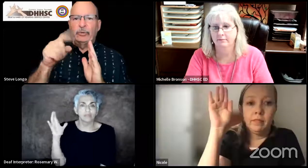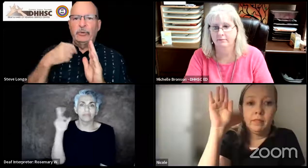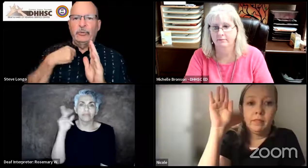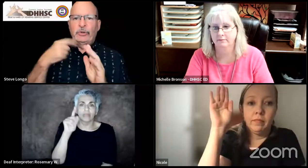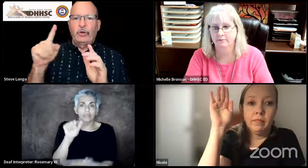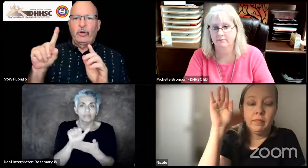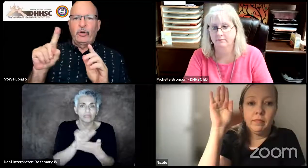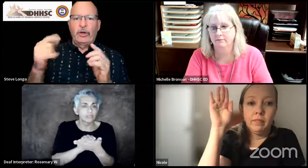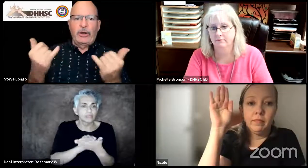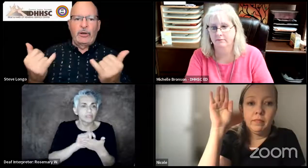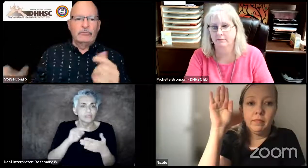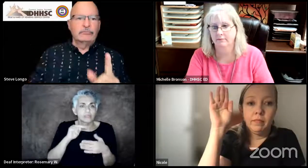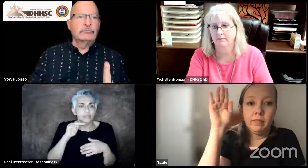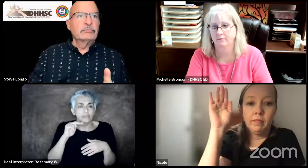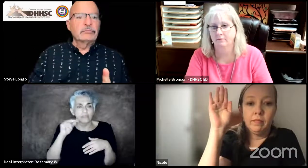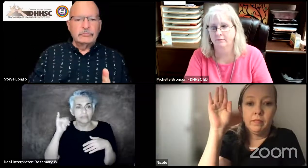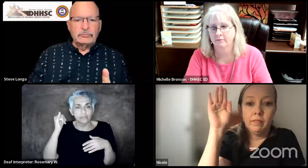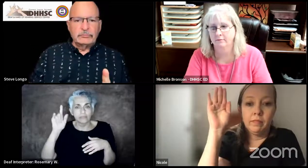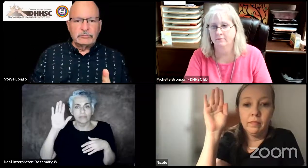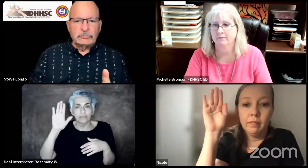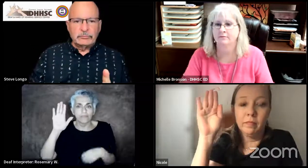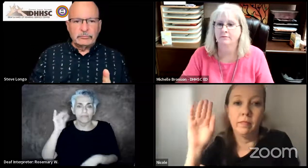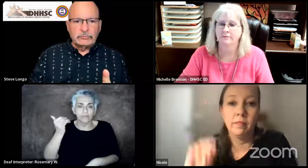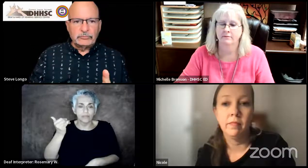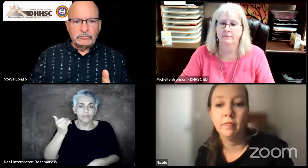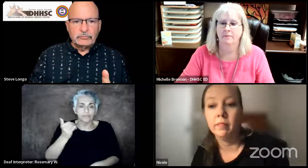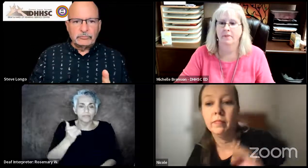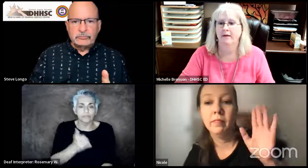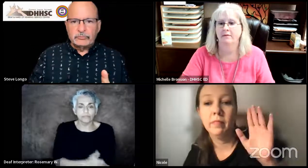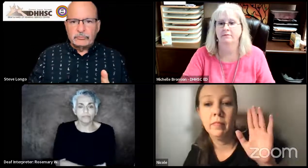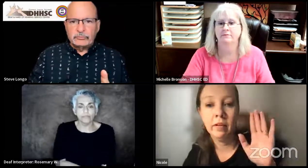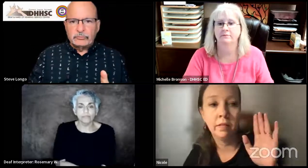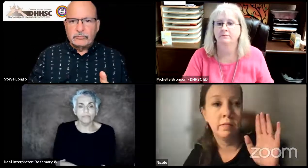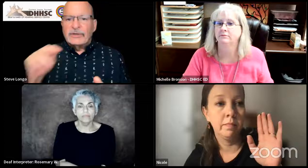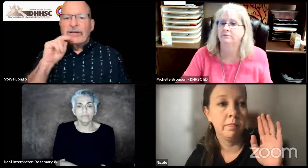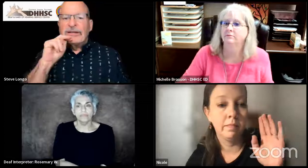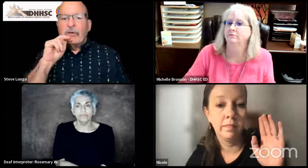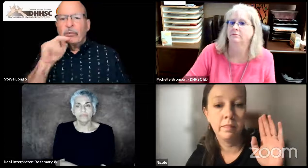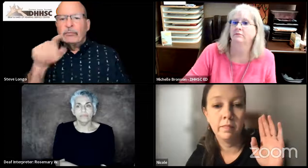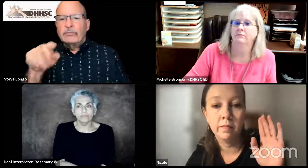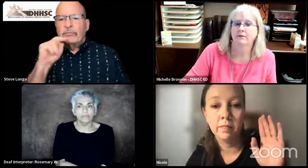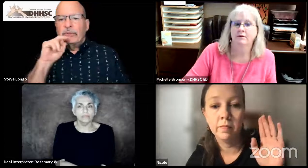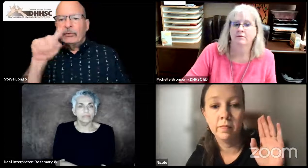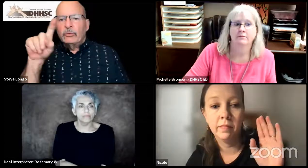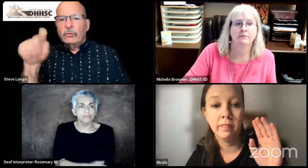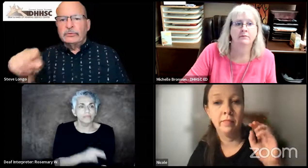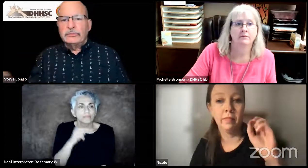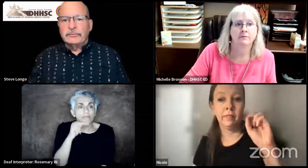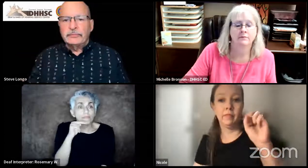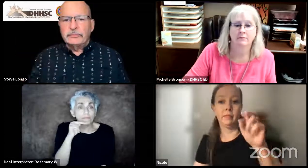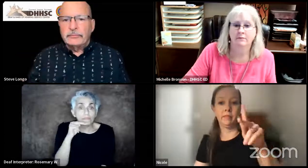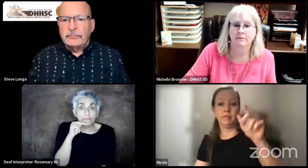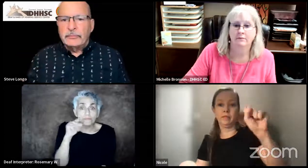Okay, looking back to the agenda, I just need to reorient myself and see where we are now.